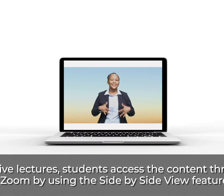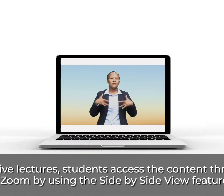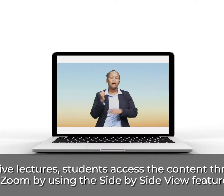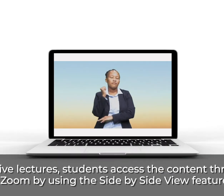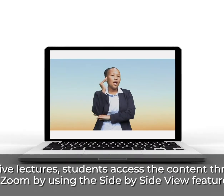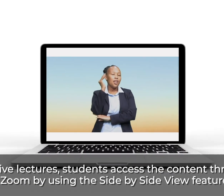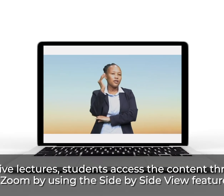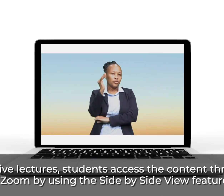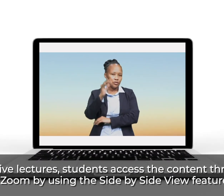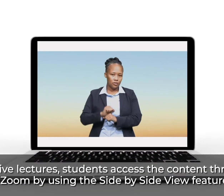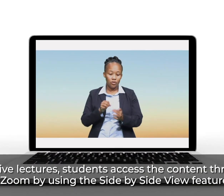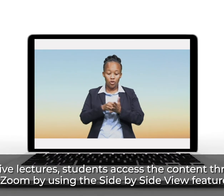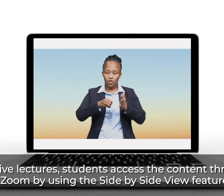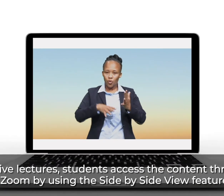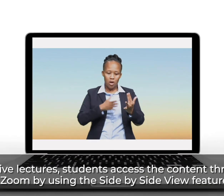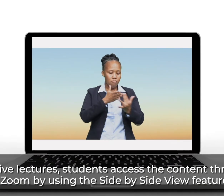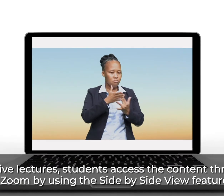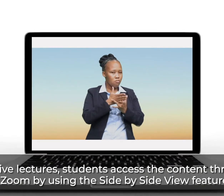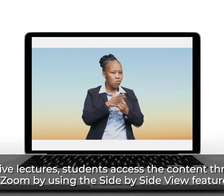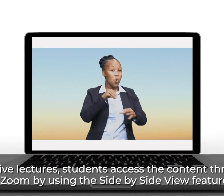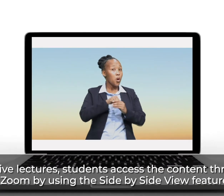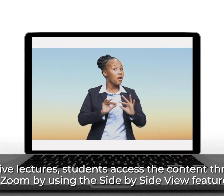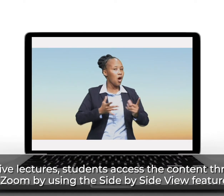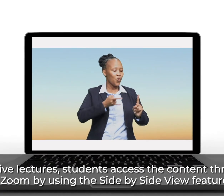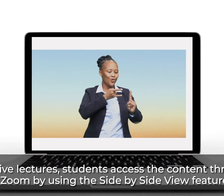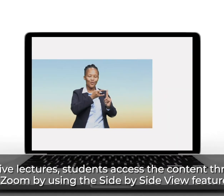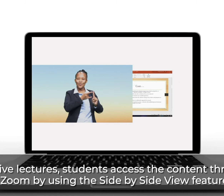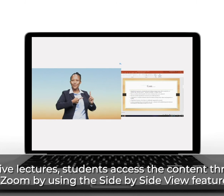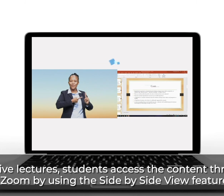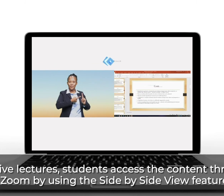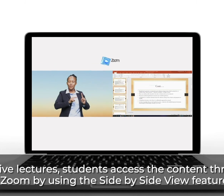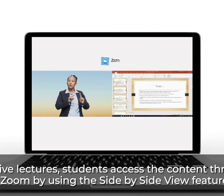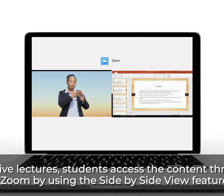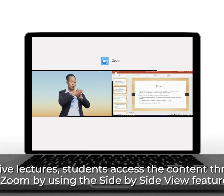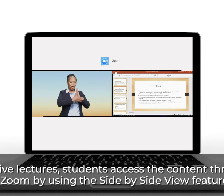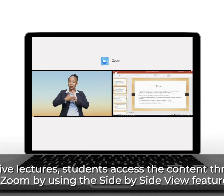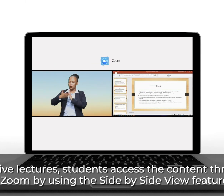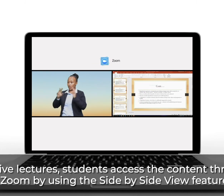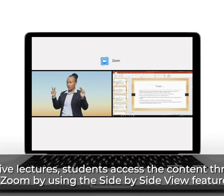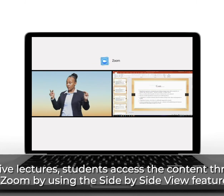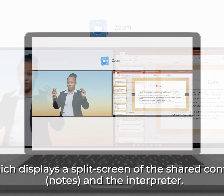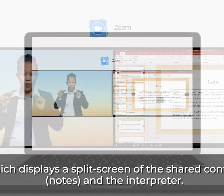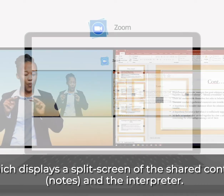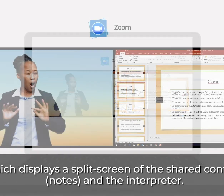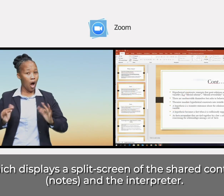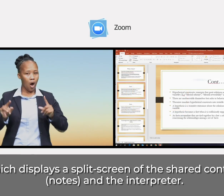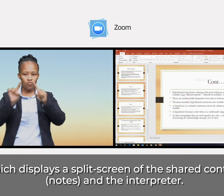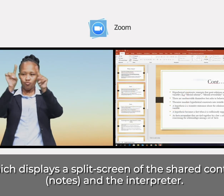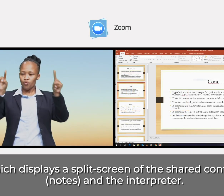For live lectures, students access the content through Zoom by using the side-by-side view feature, which displays a split